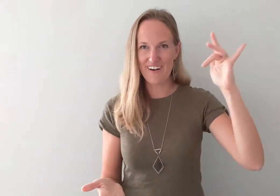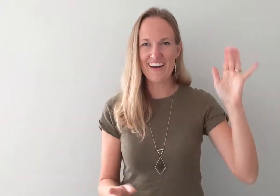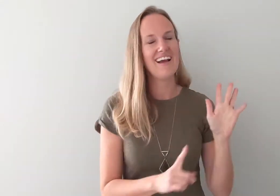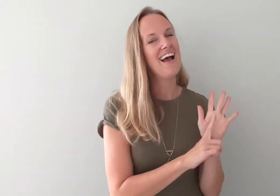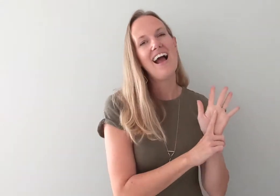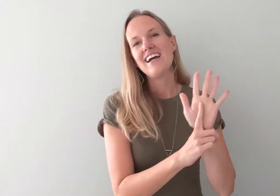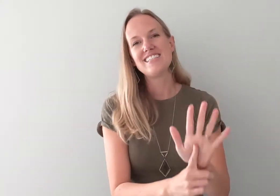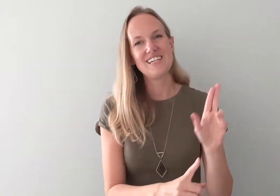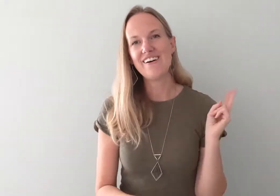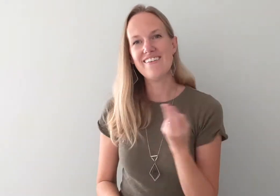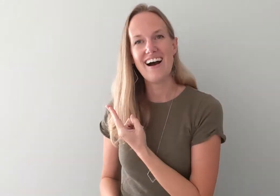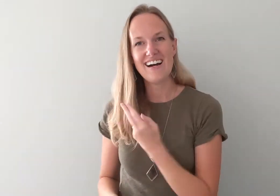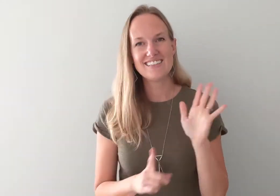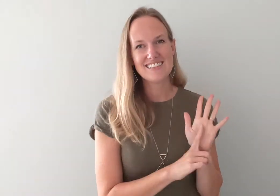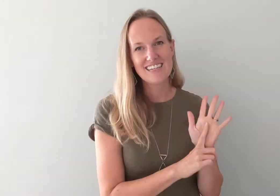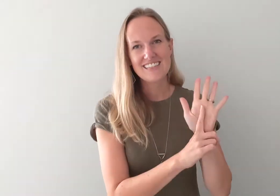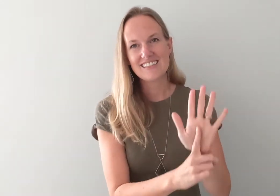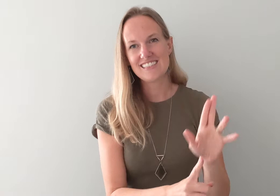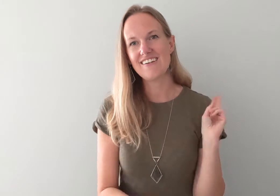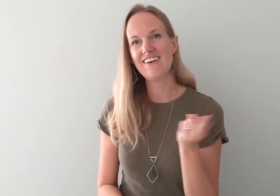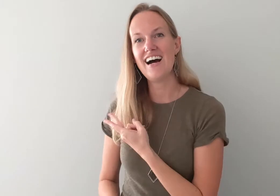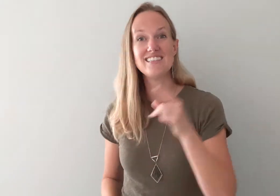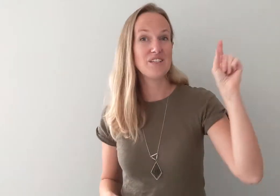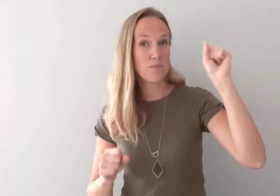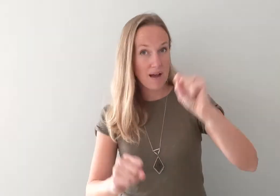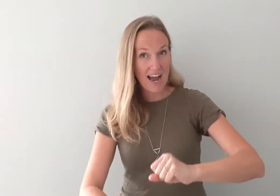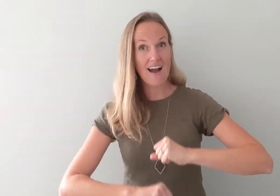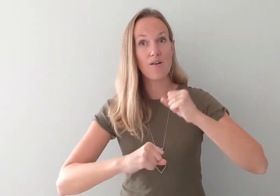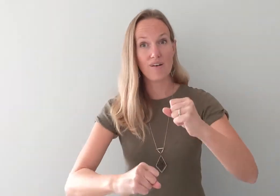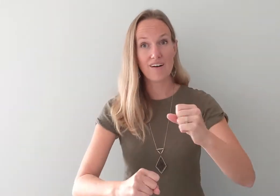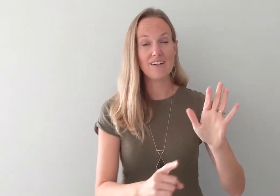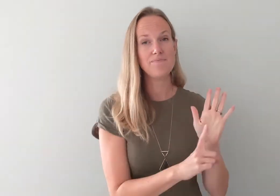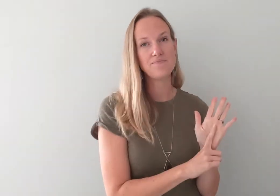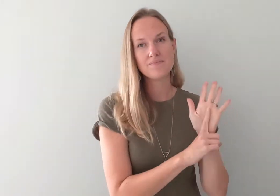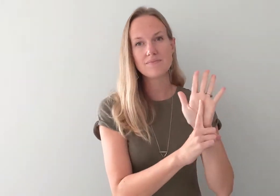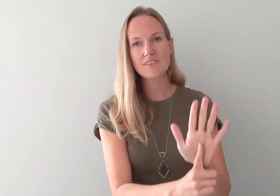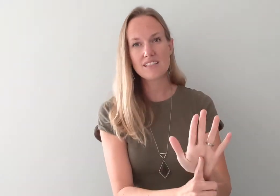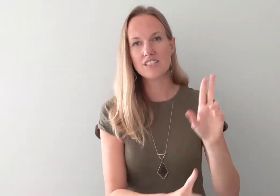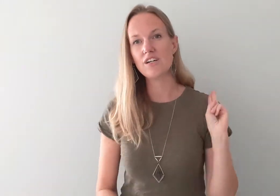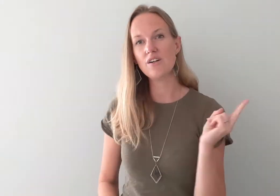glory. Show us your power. Show